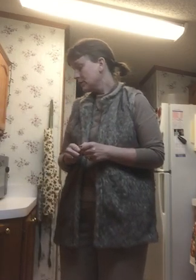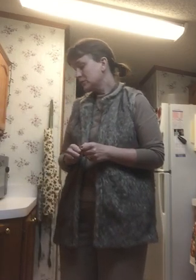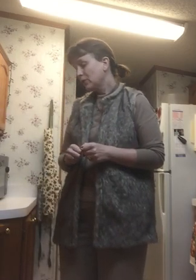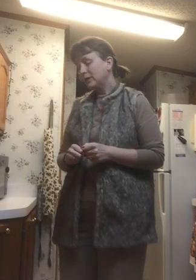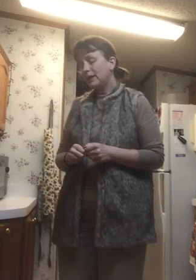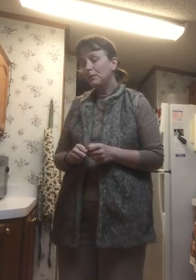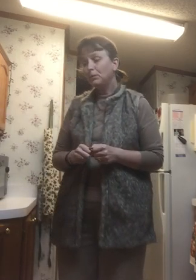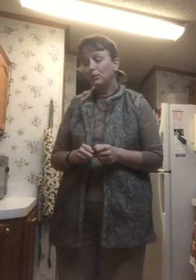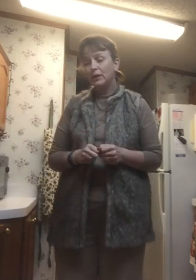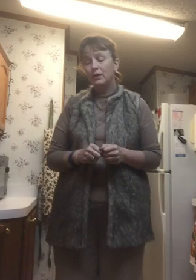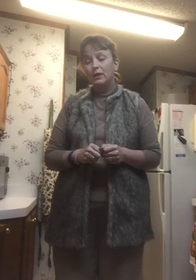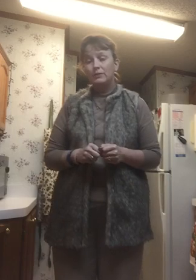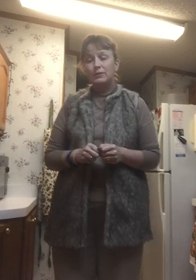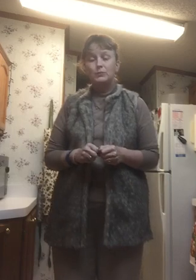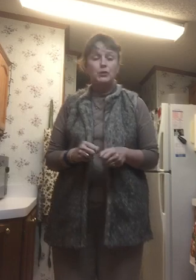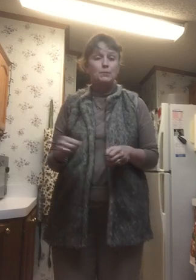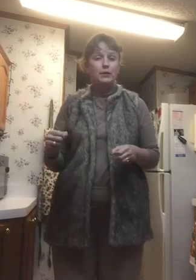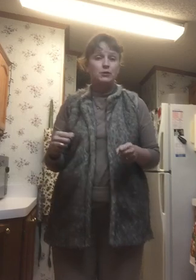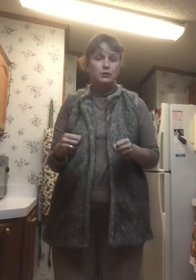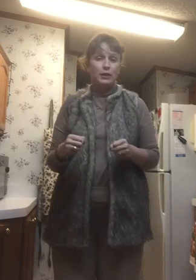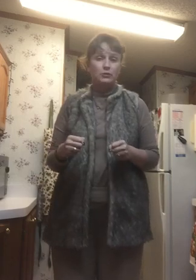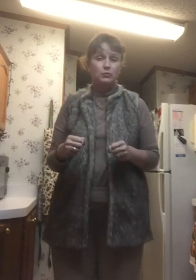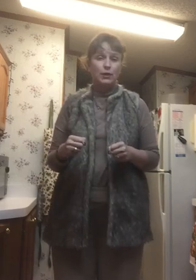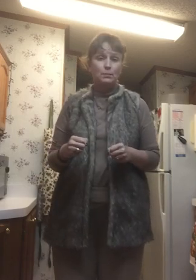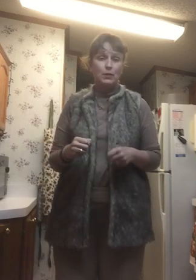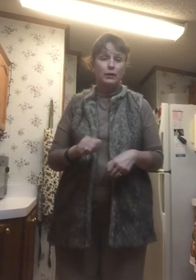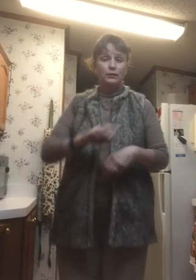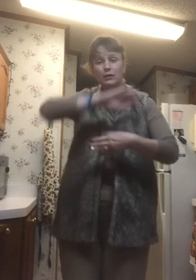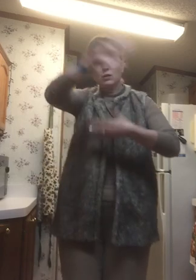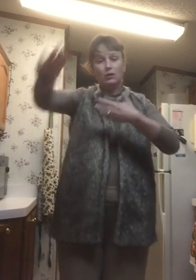So at that point, that's when you make your signs great big, like